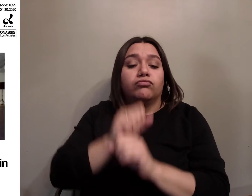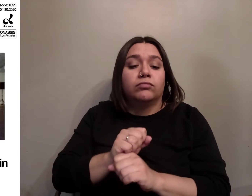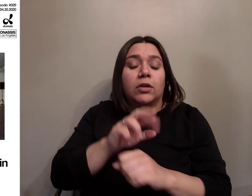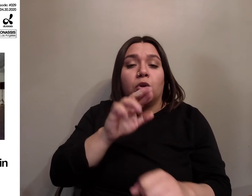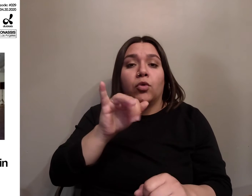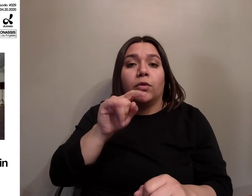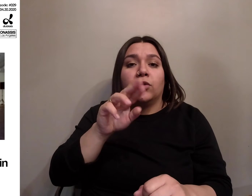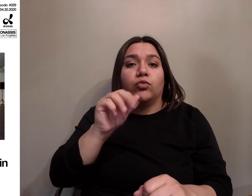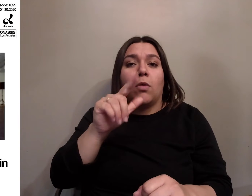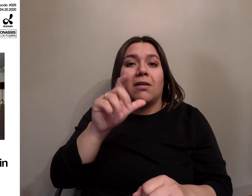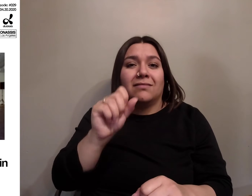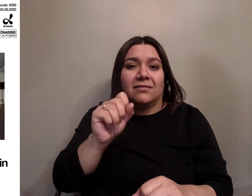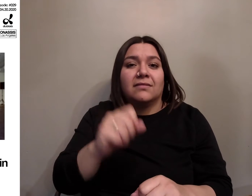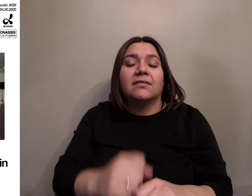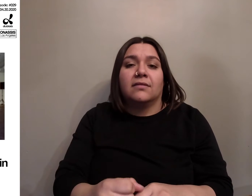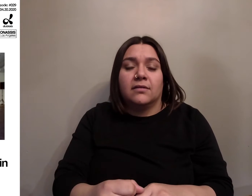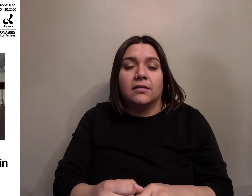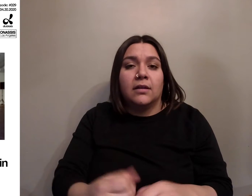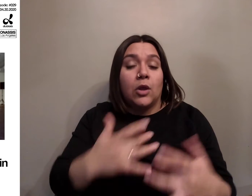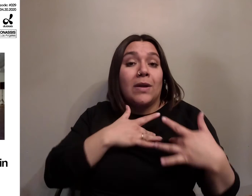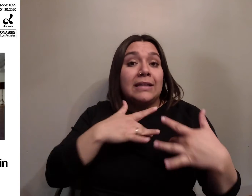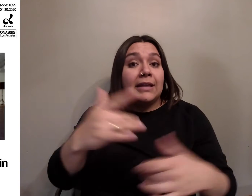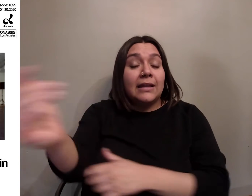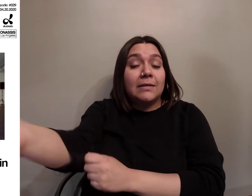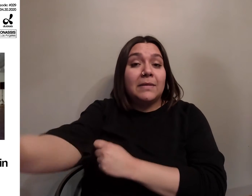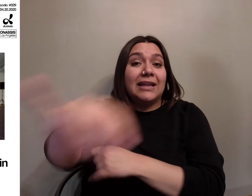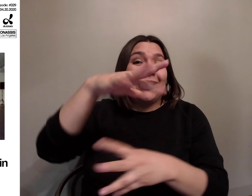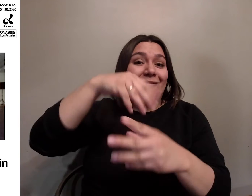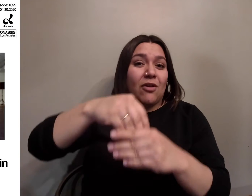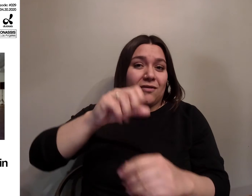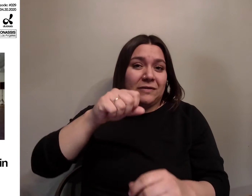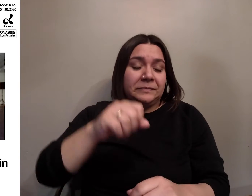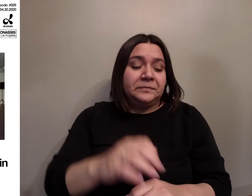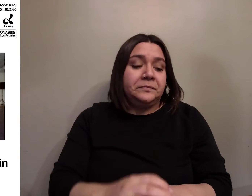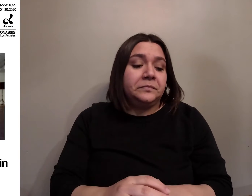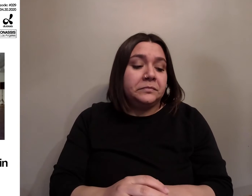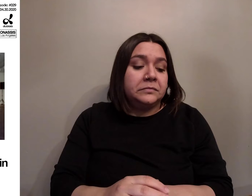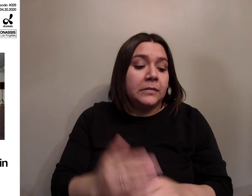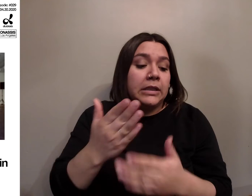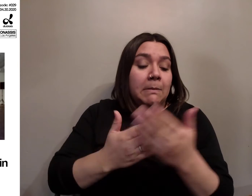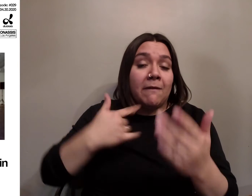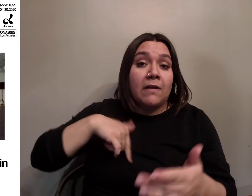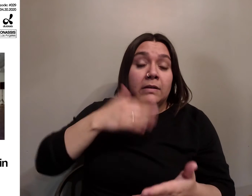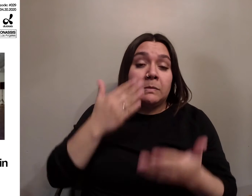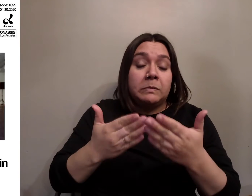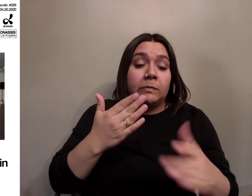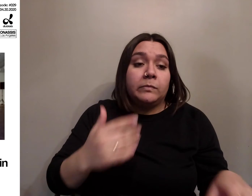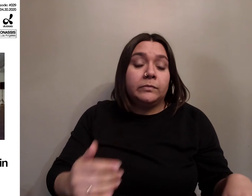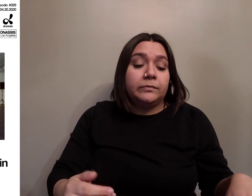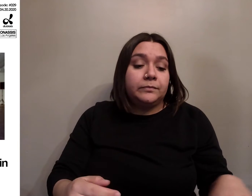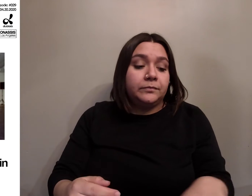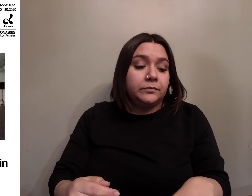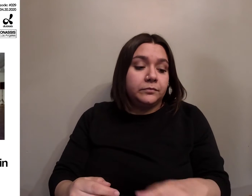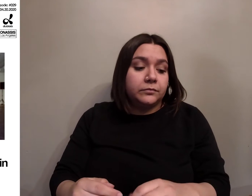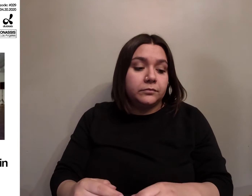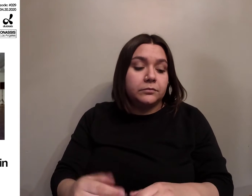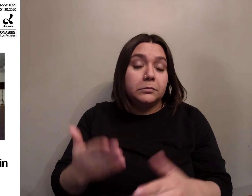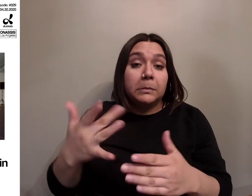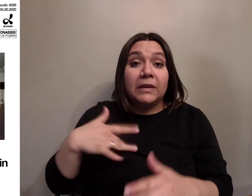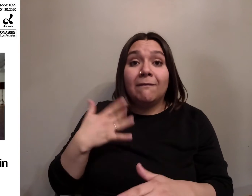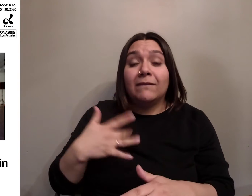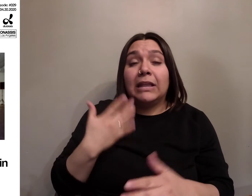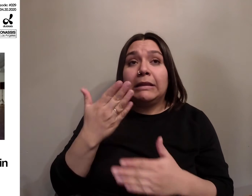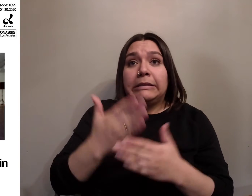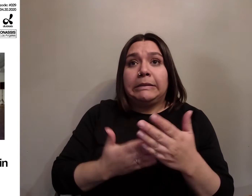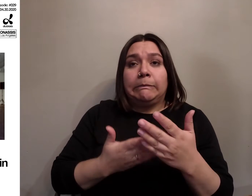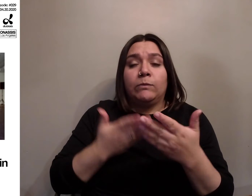But like, how can we think of other ways that would be more pleasurable for us to